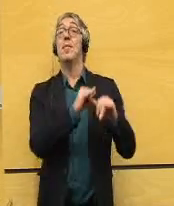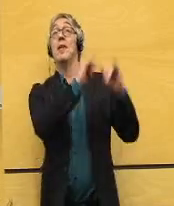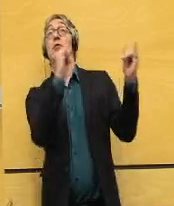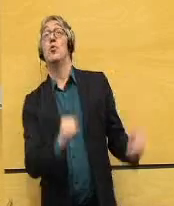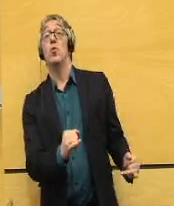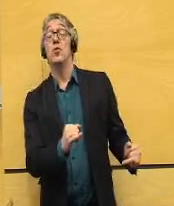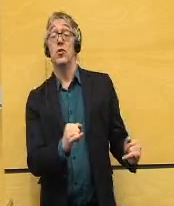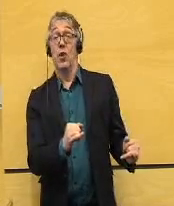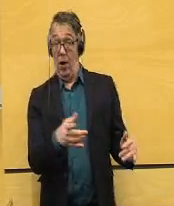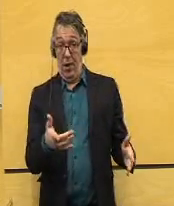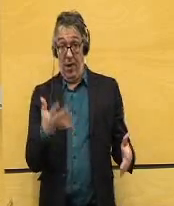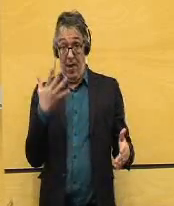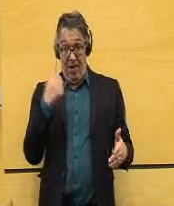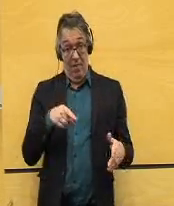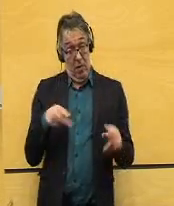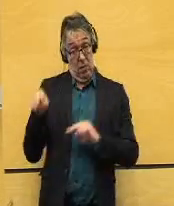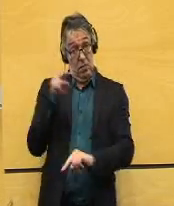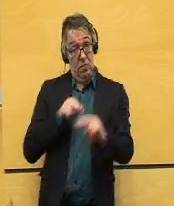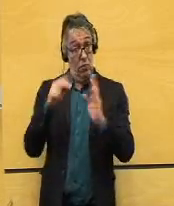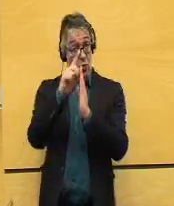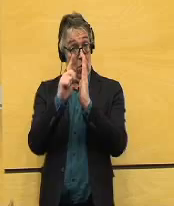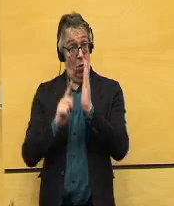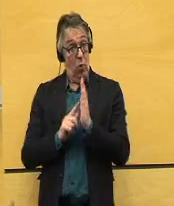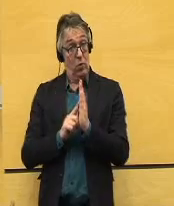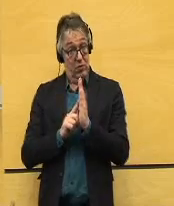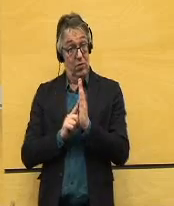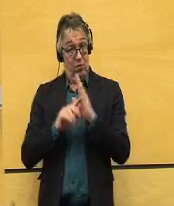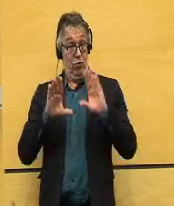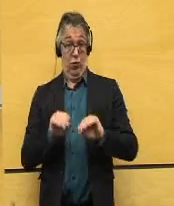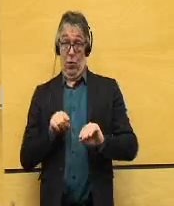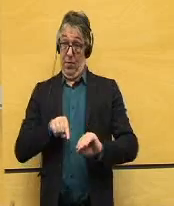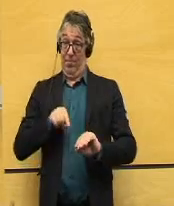Thank you. Mr. Bataru, please.